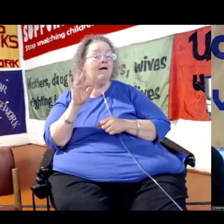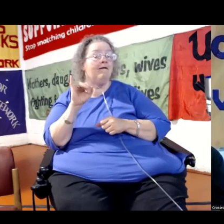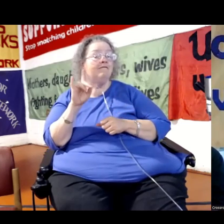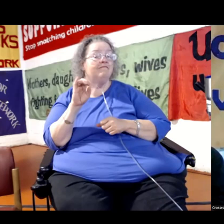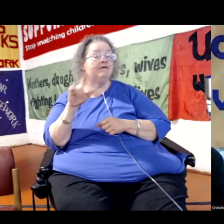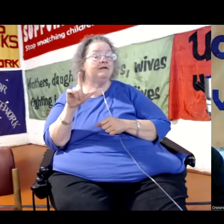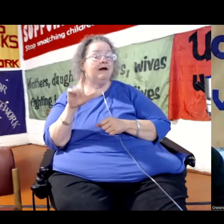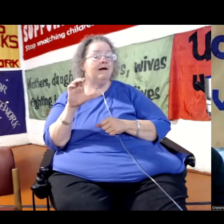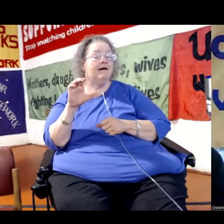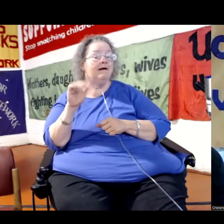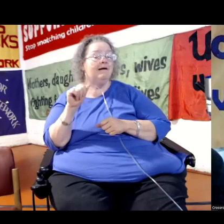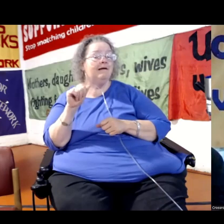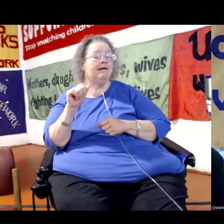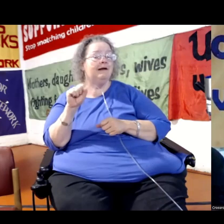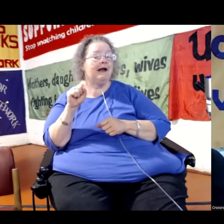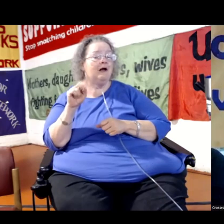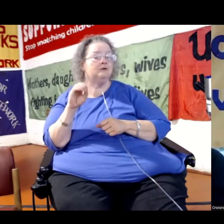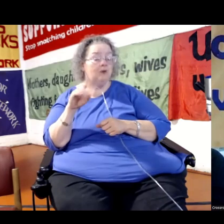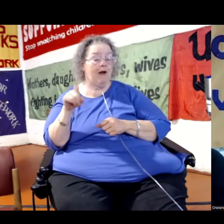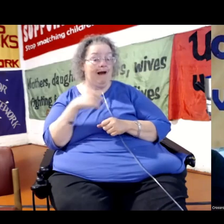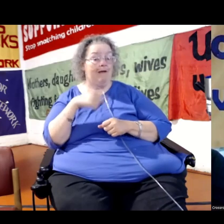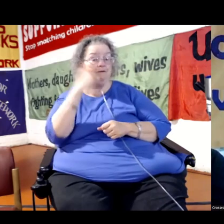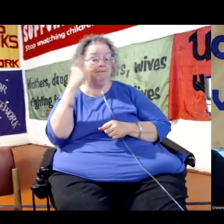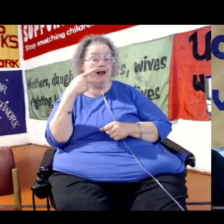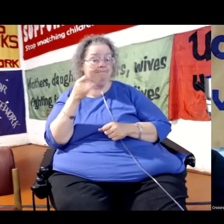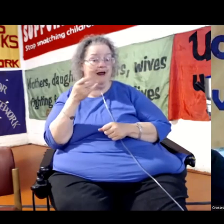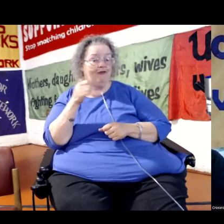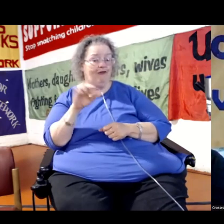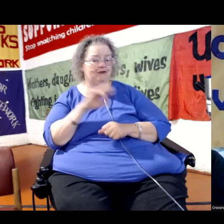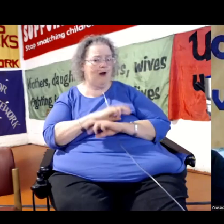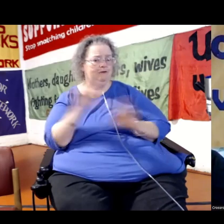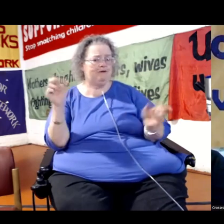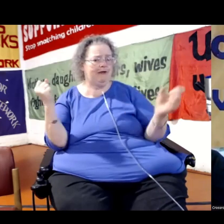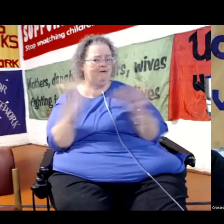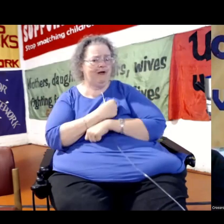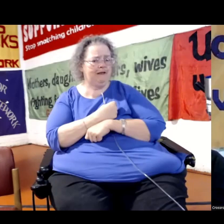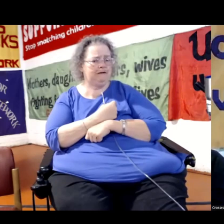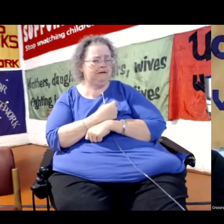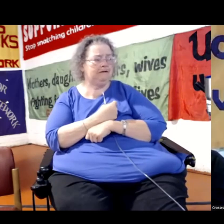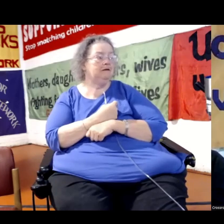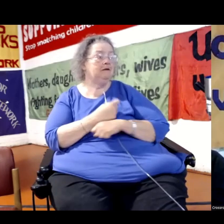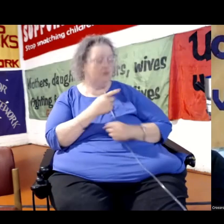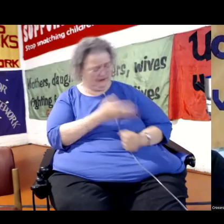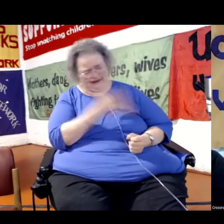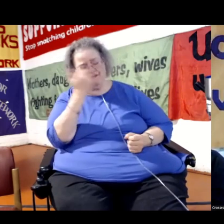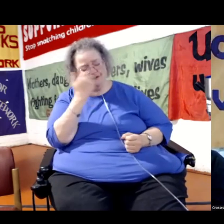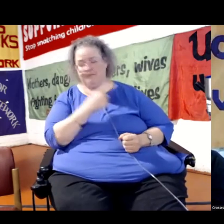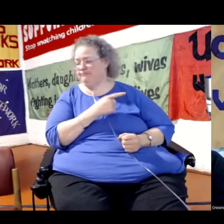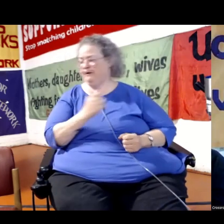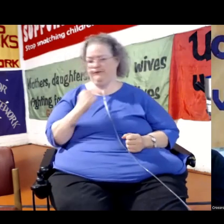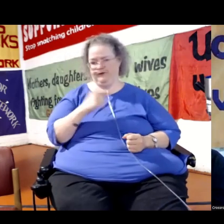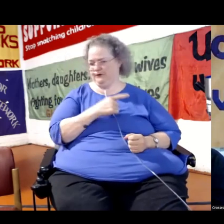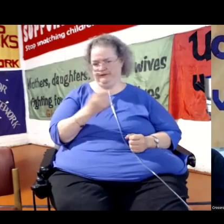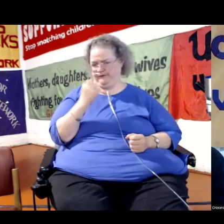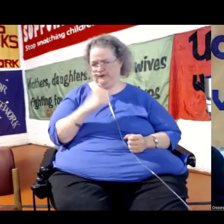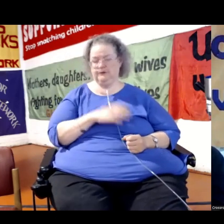Black Panther, so I wanted him to come out there. I said, come on. But he wouldn't come out. So